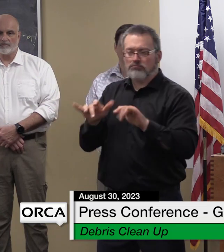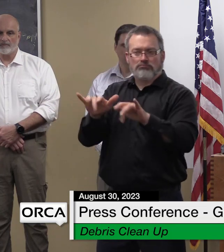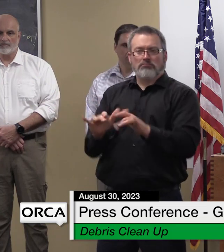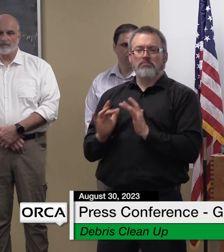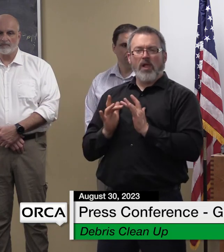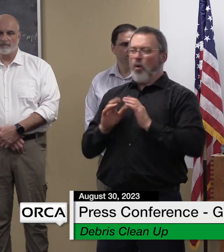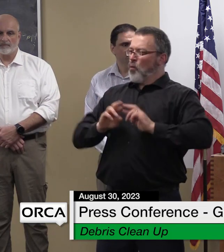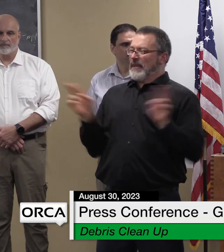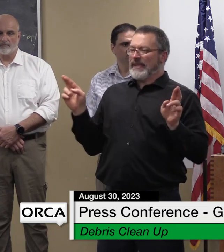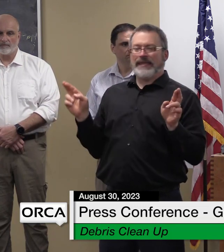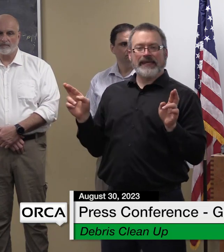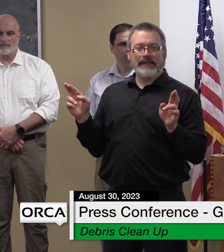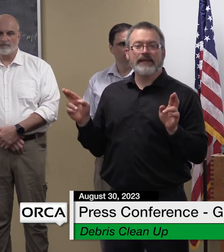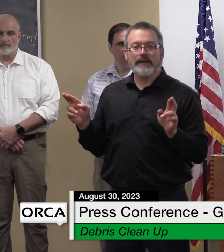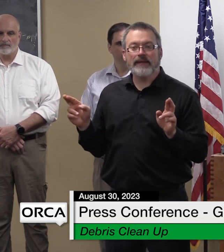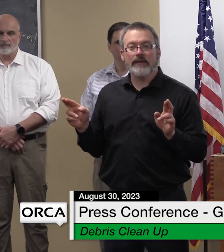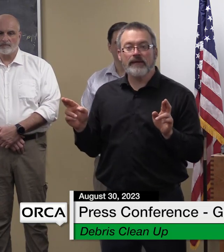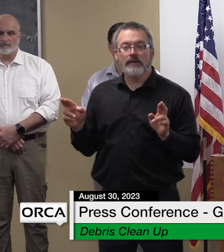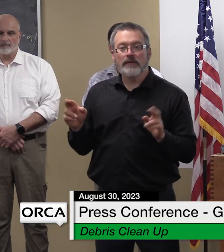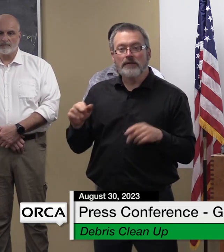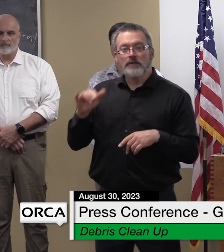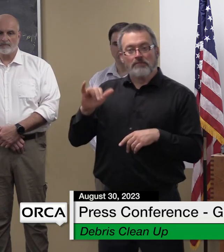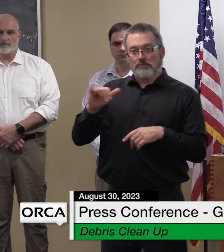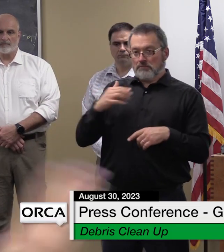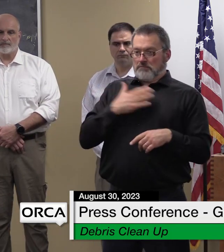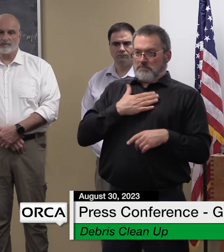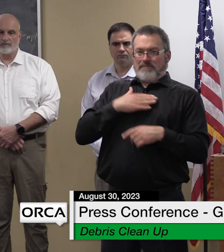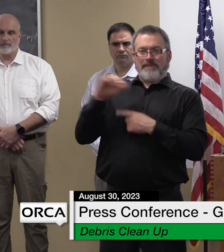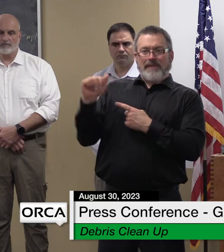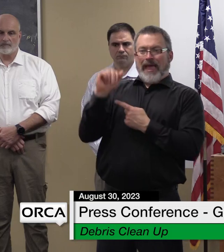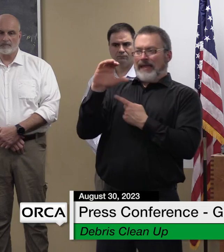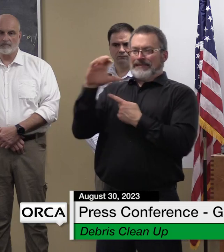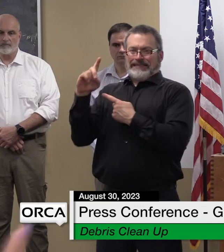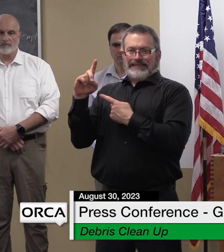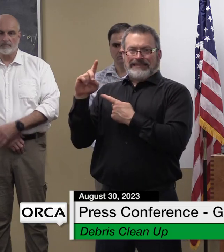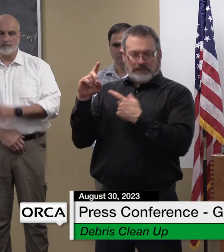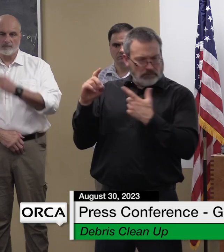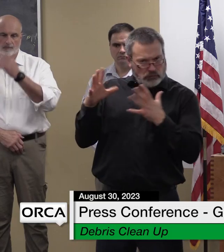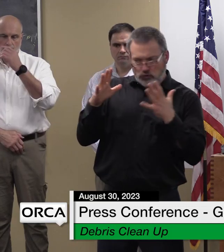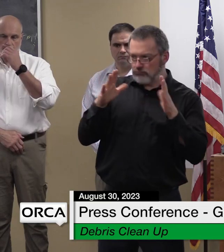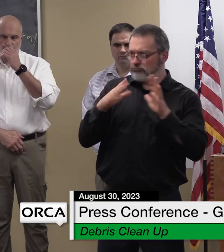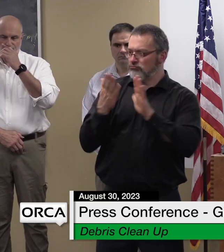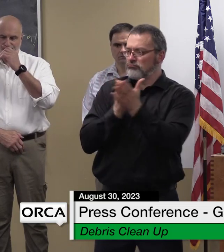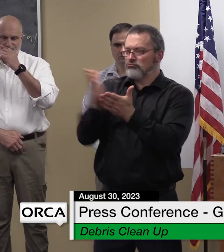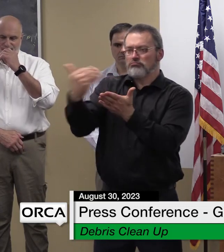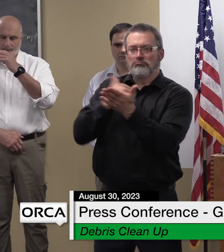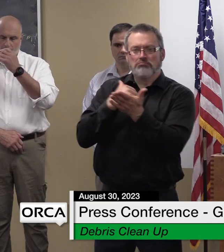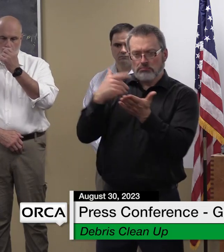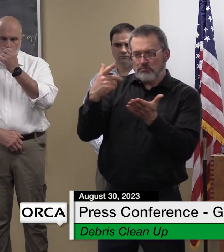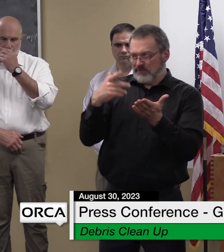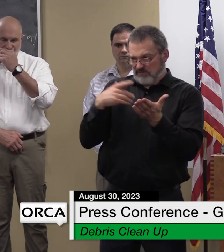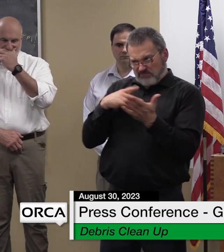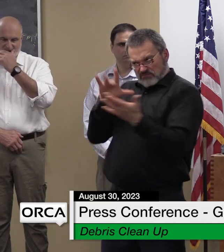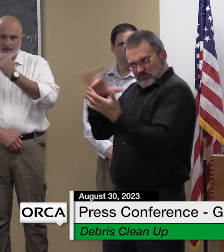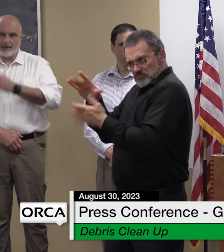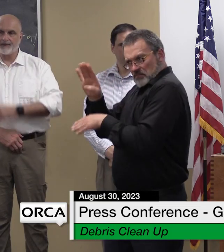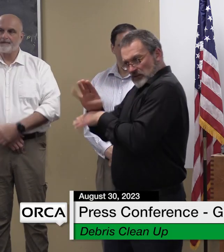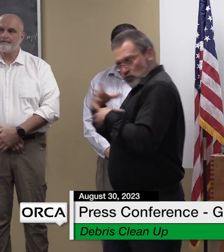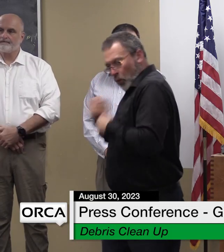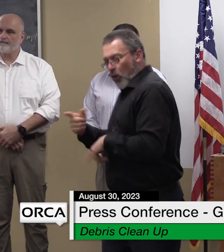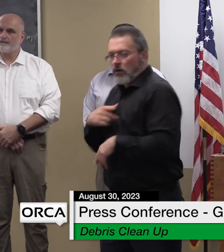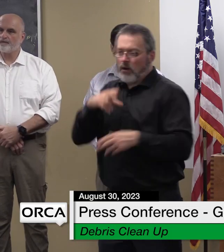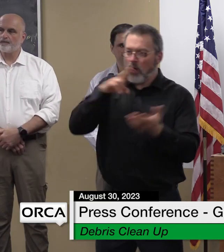also continuing to get the word out about this program. We are aware that there are some business owners who still haven't heard of this